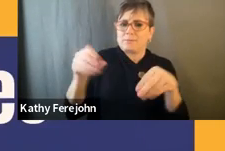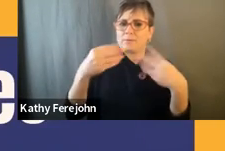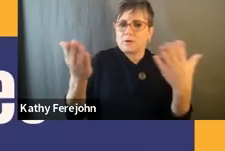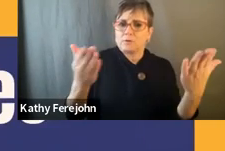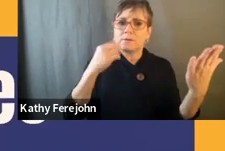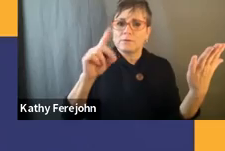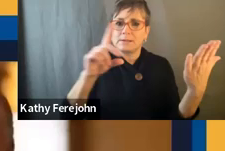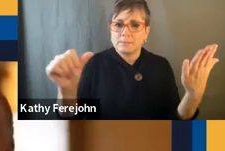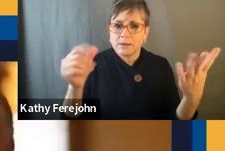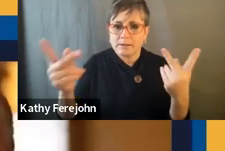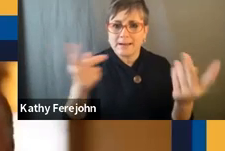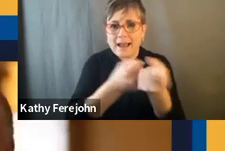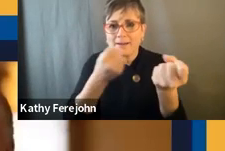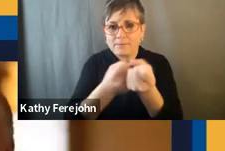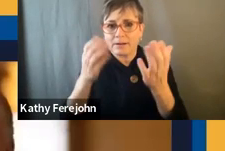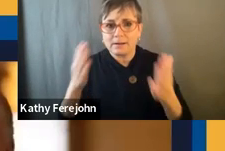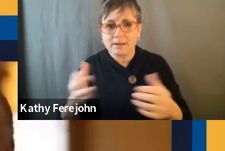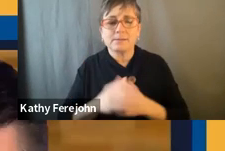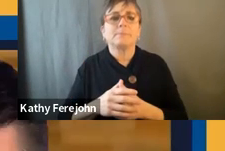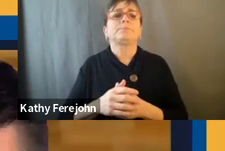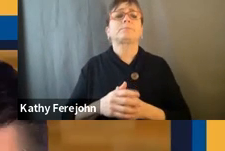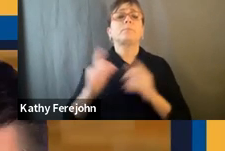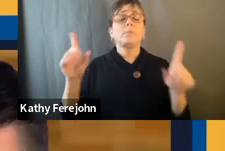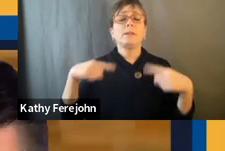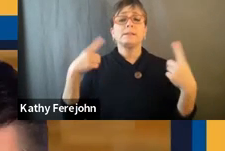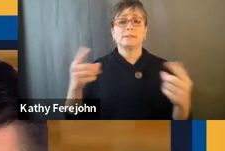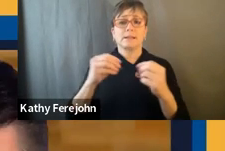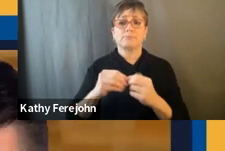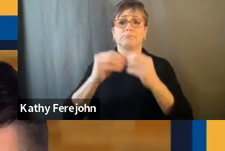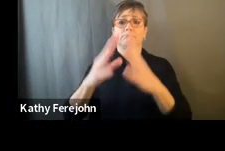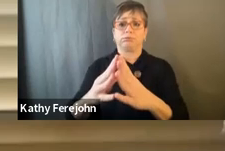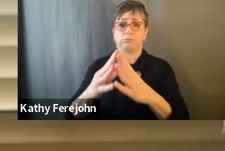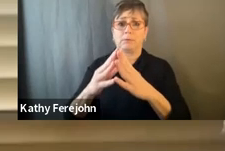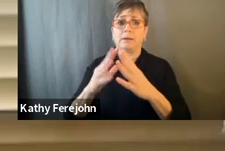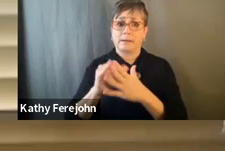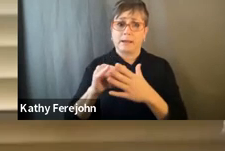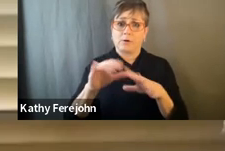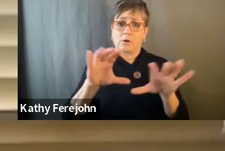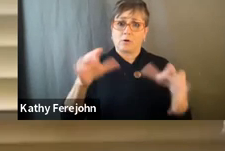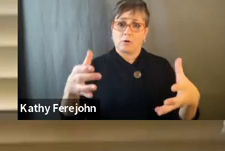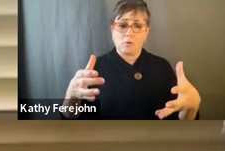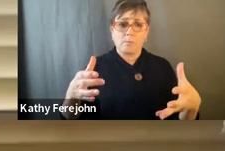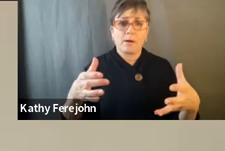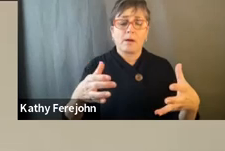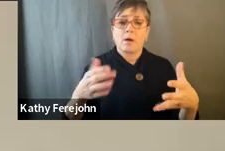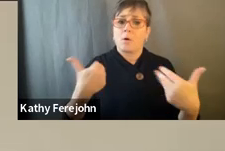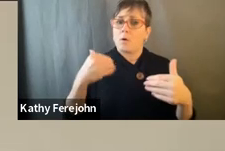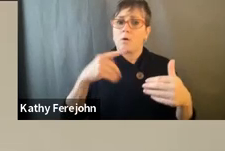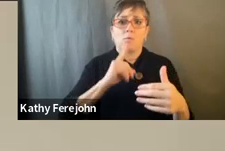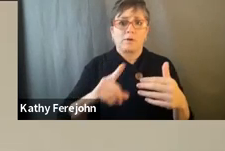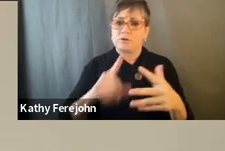in 2021. Since the official launch of the Disability Caucus in December of 2020, the organization hit the ground running